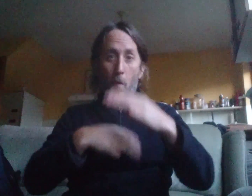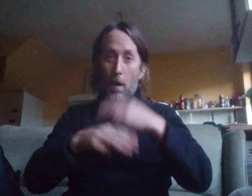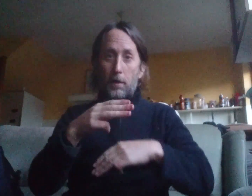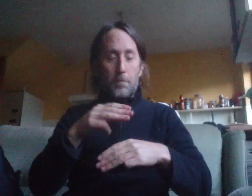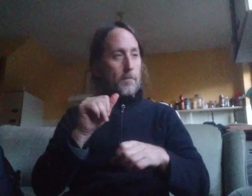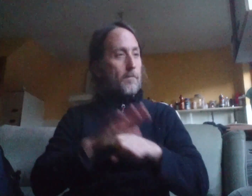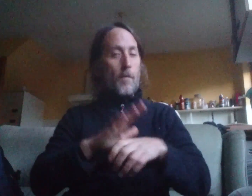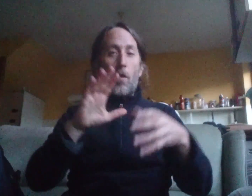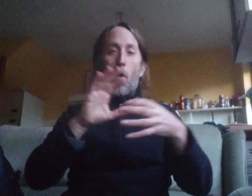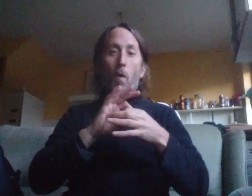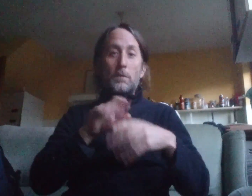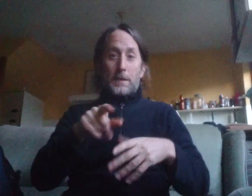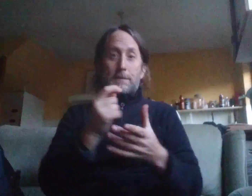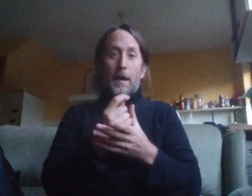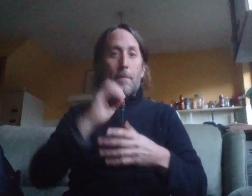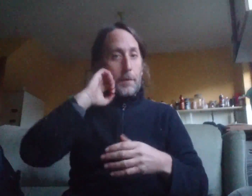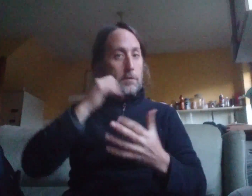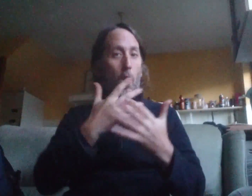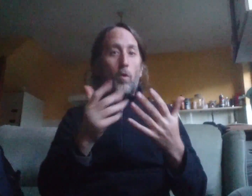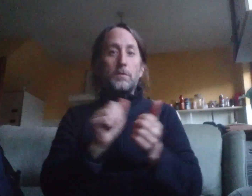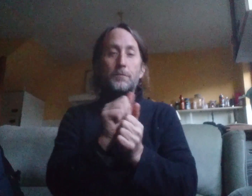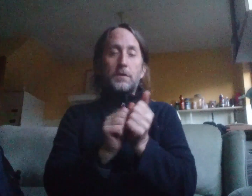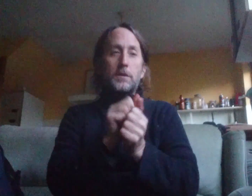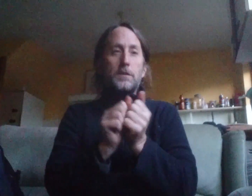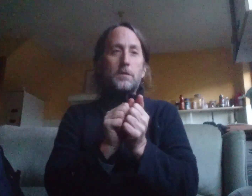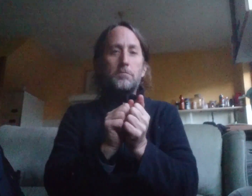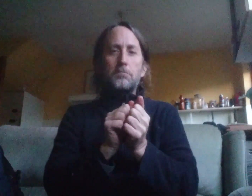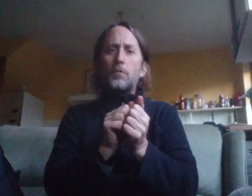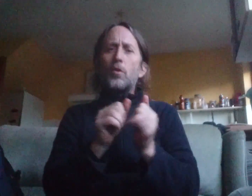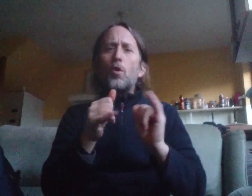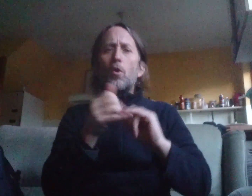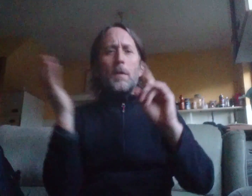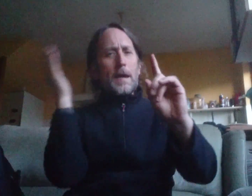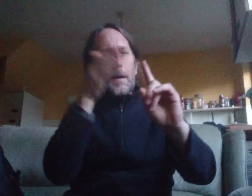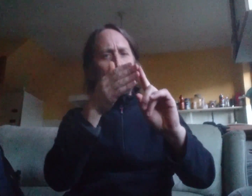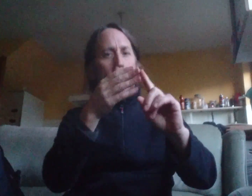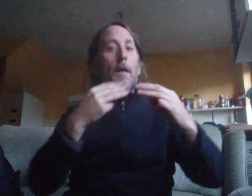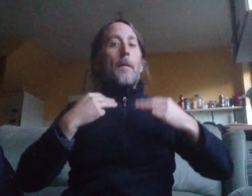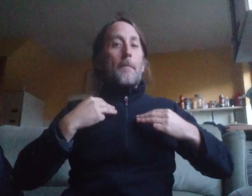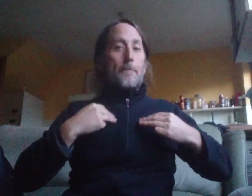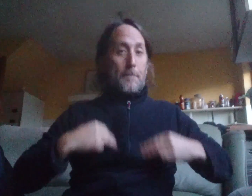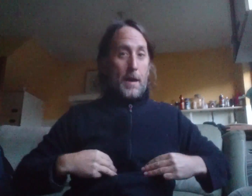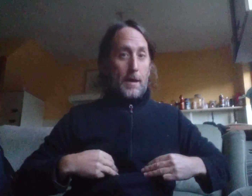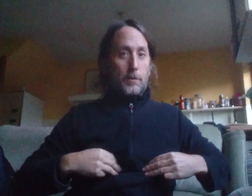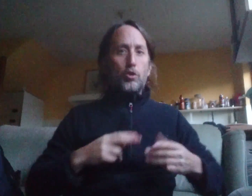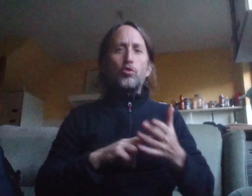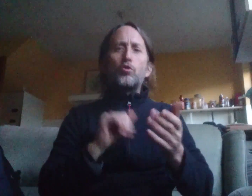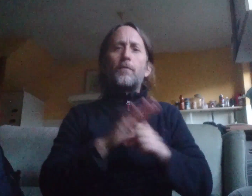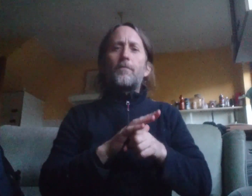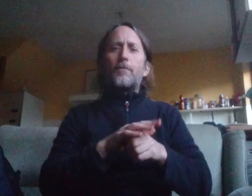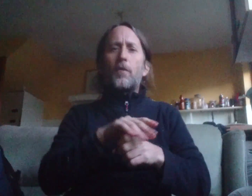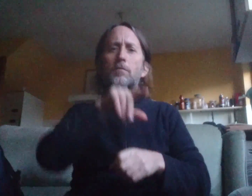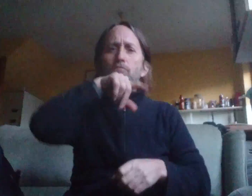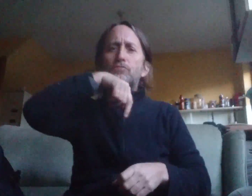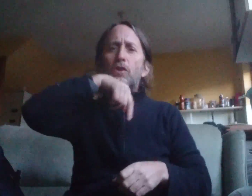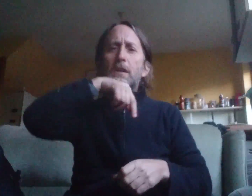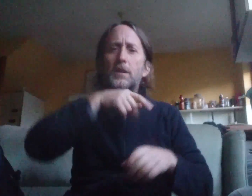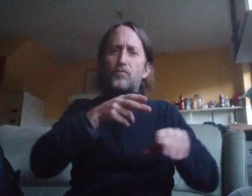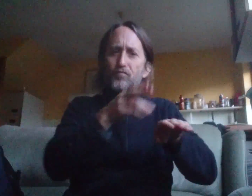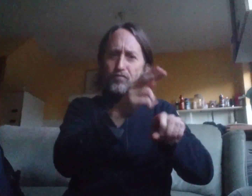of the period. The perceived market included both men, who would use it for carving turkeys, and women, who would